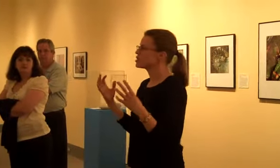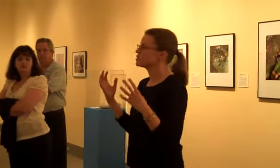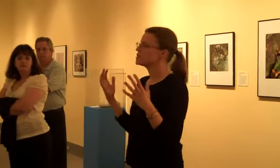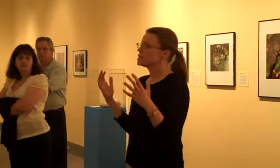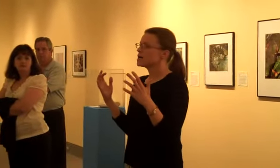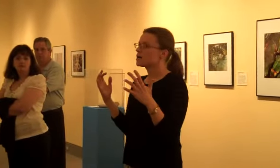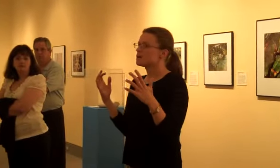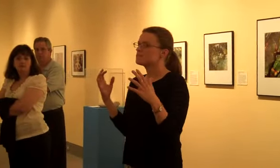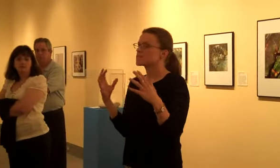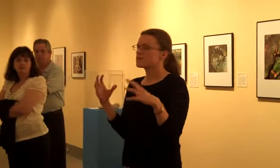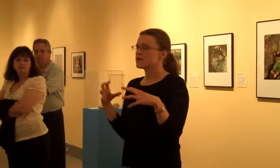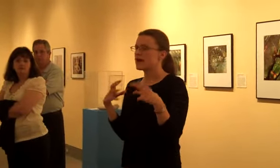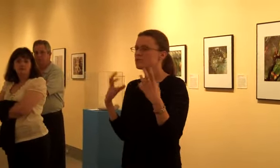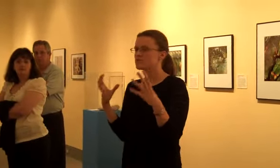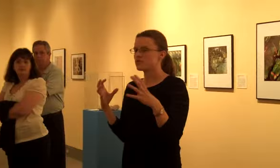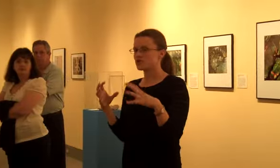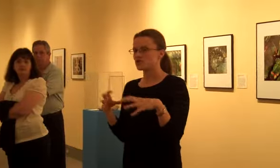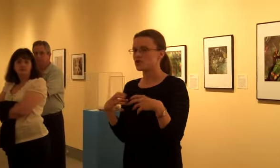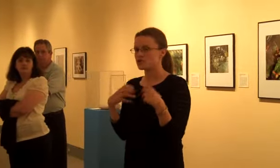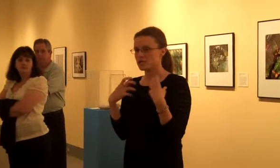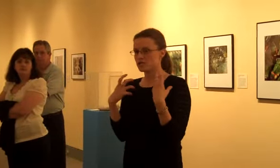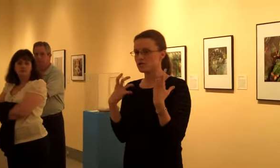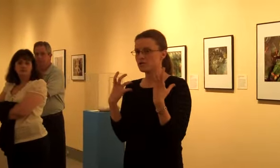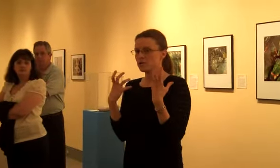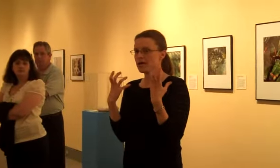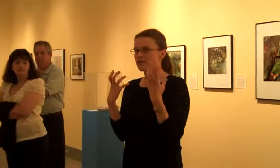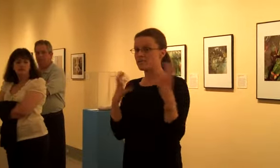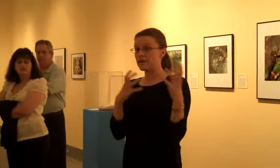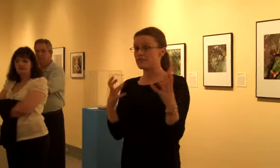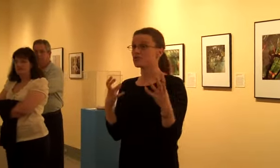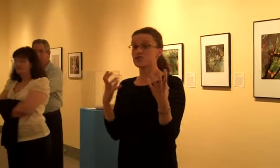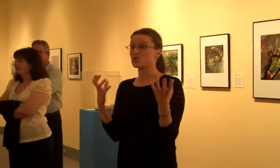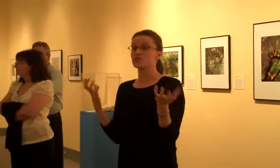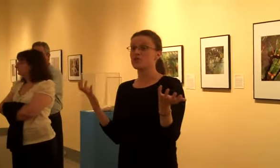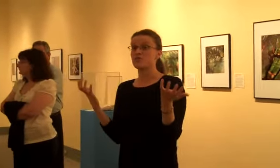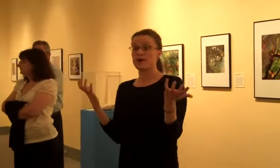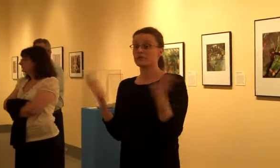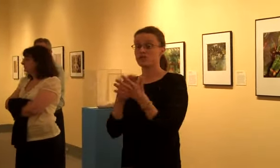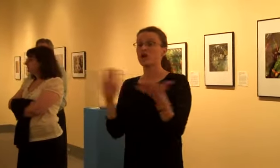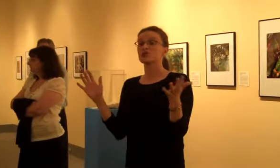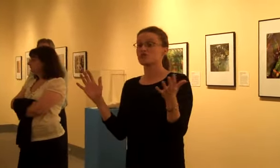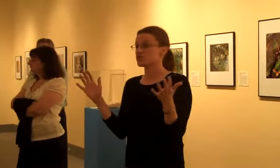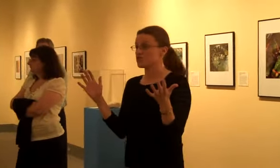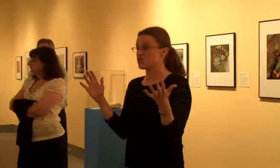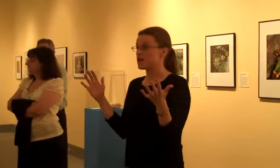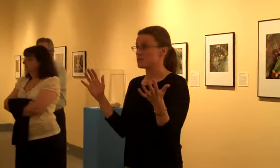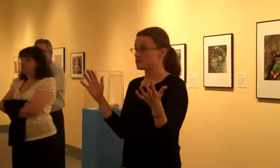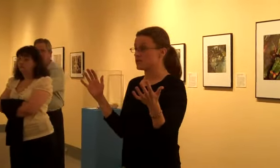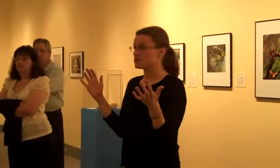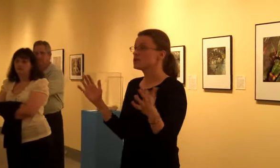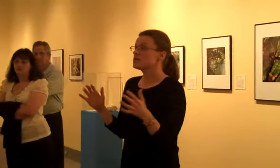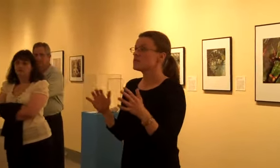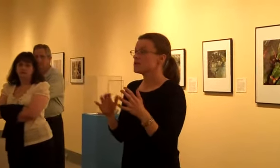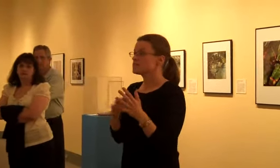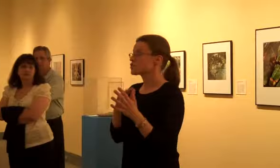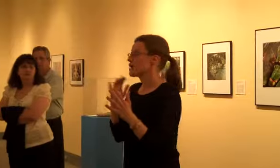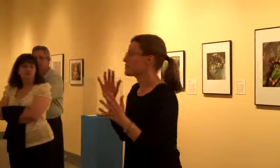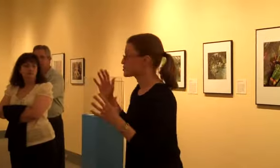ago, the atmosphere started at first there was it was an oxygenless atmosphere. So